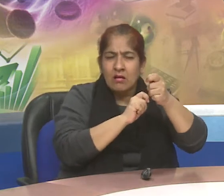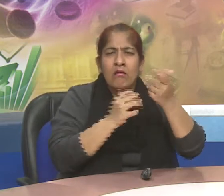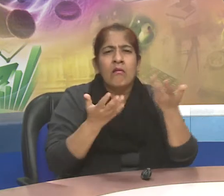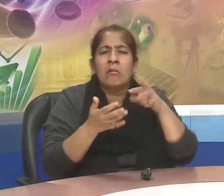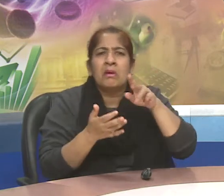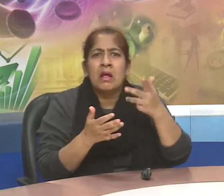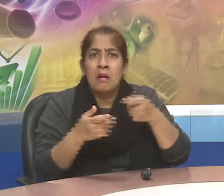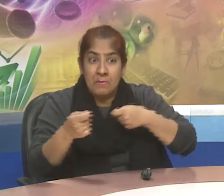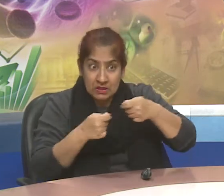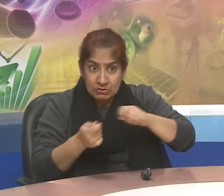what is the